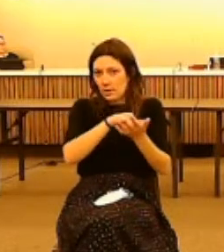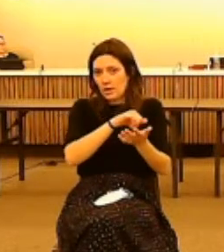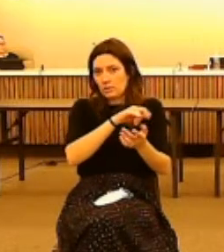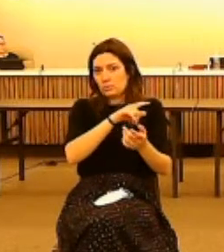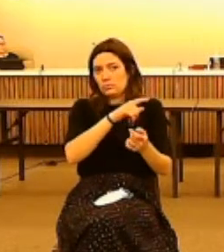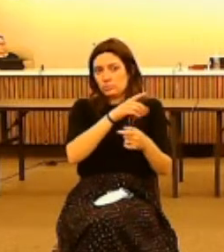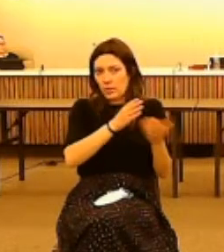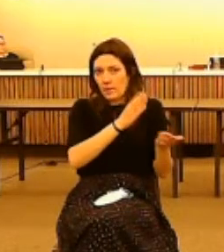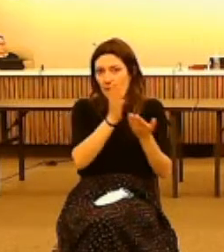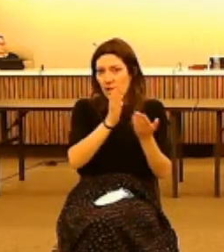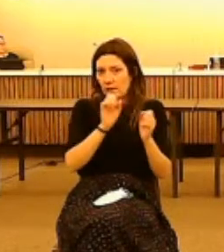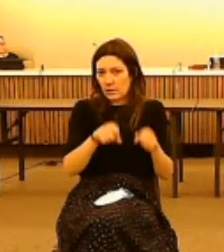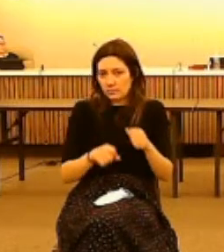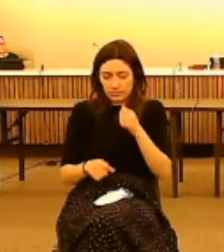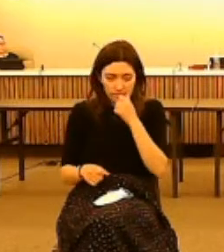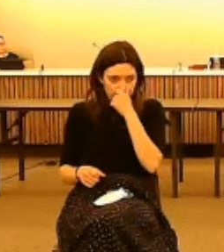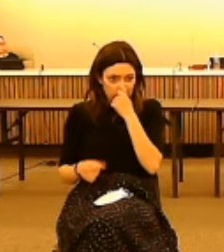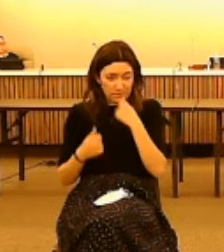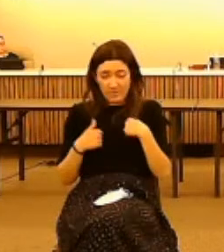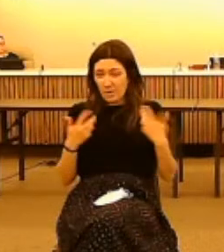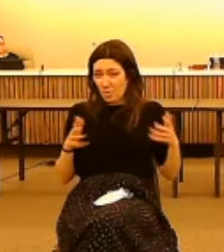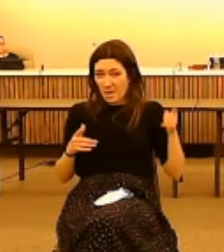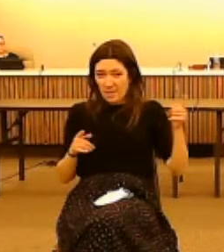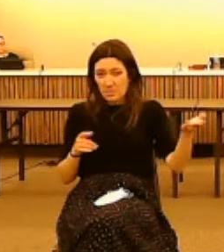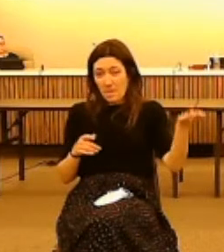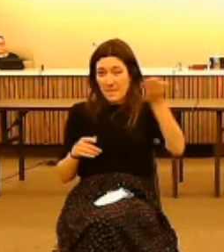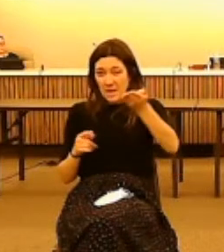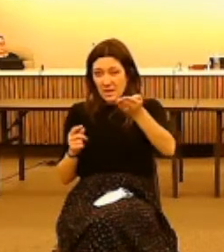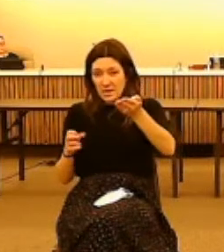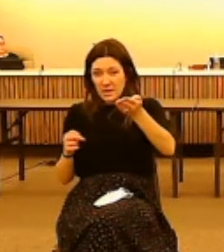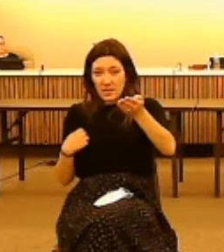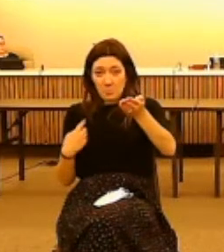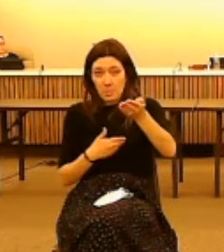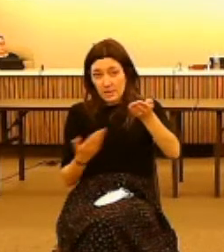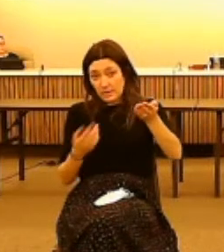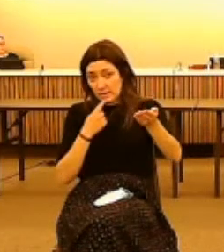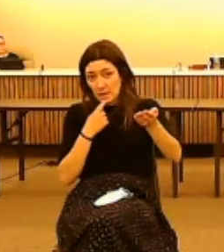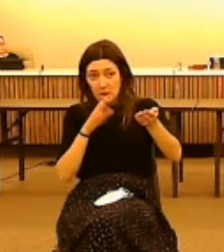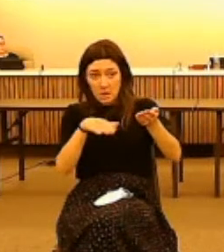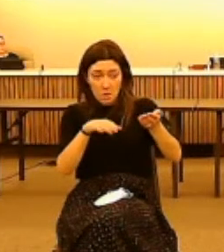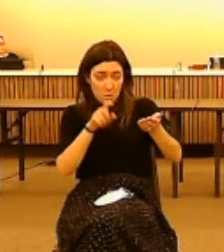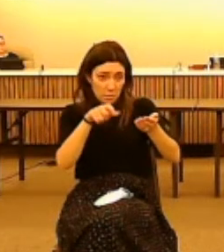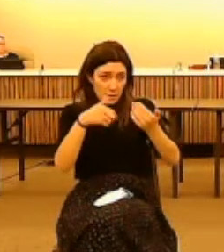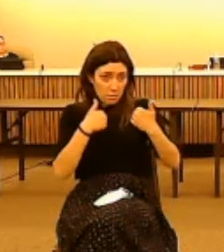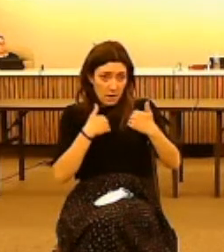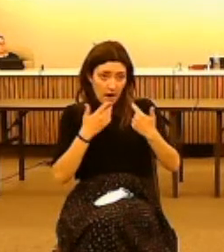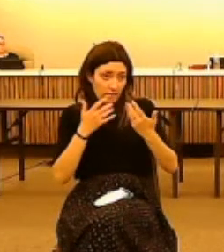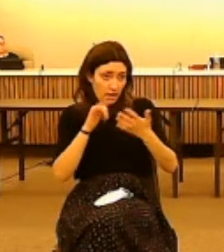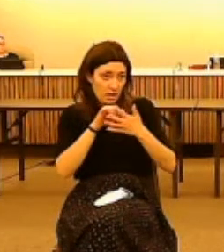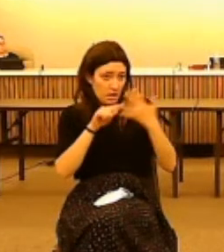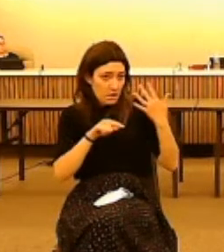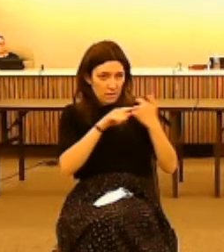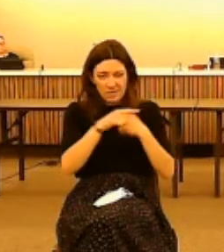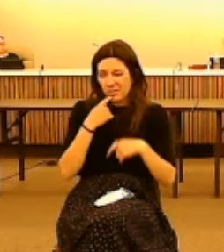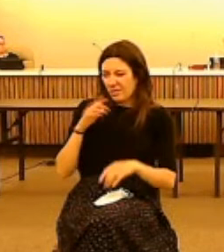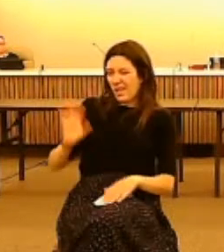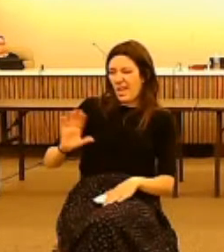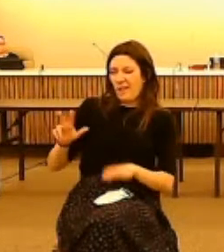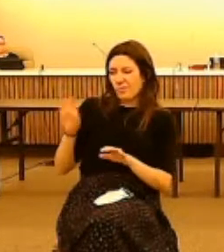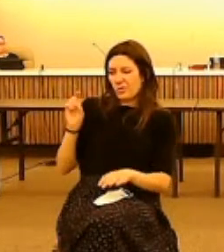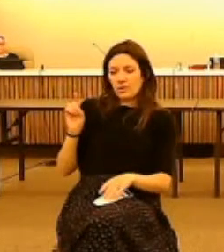with their bid. Because I don't want them to come back with a bid. Then we say, oh, well, you don't have 24/7 access and you'd have to pay on call. Well, then, you